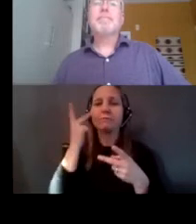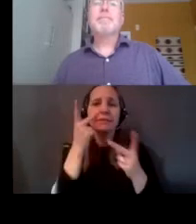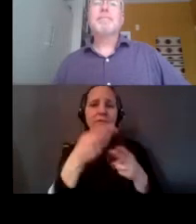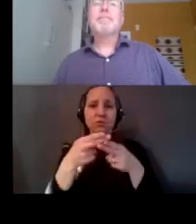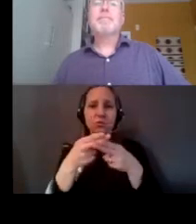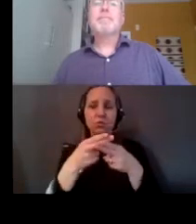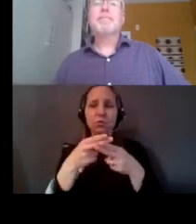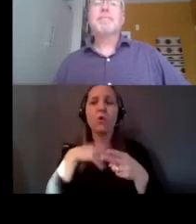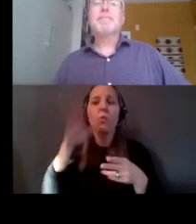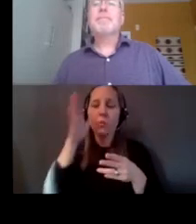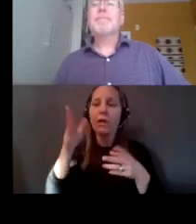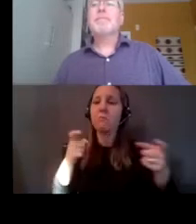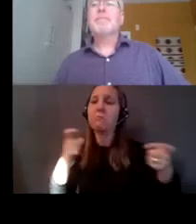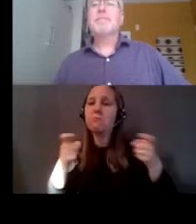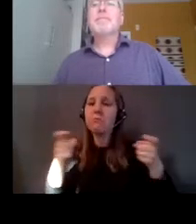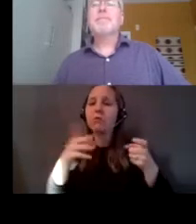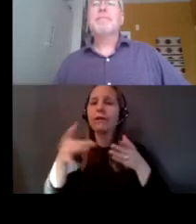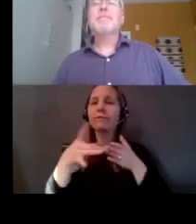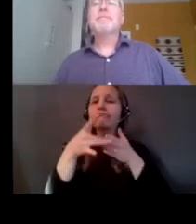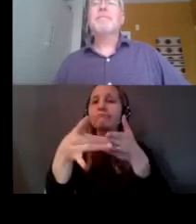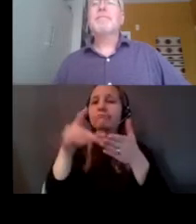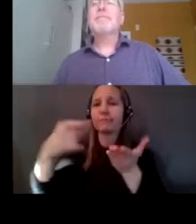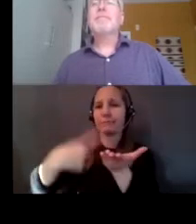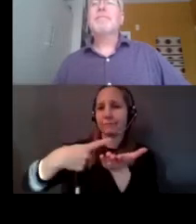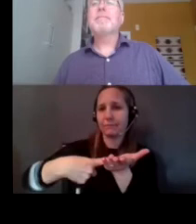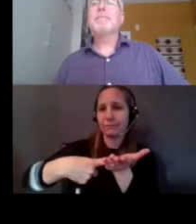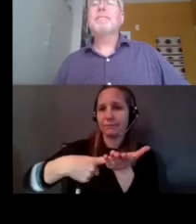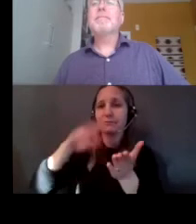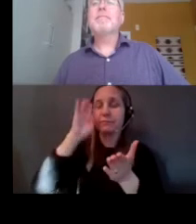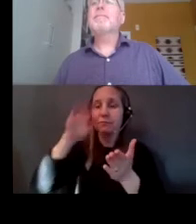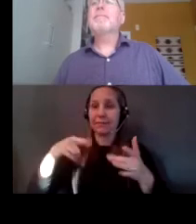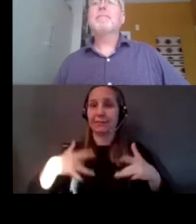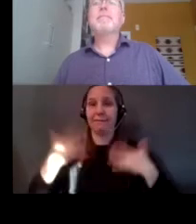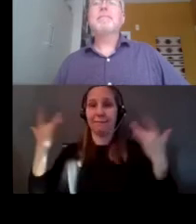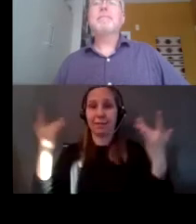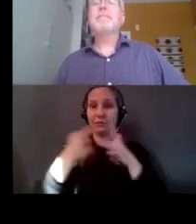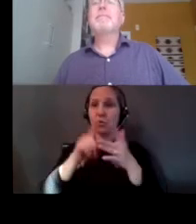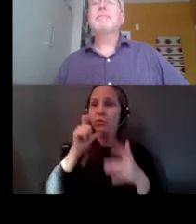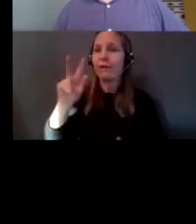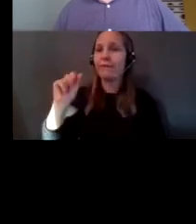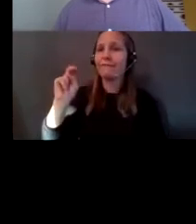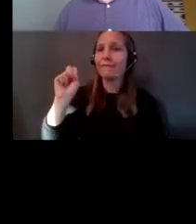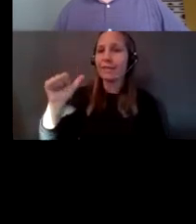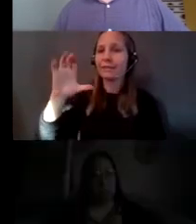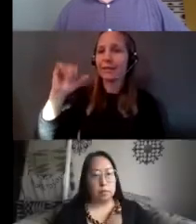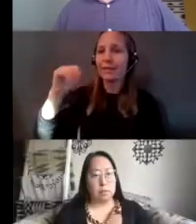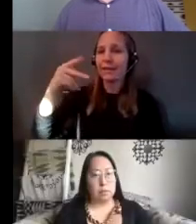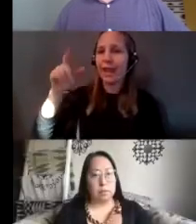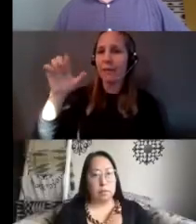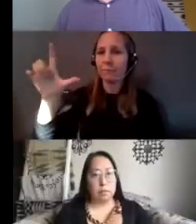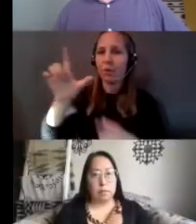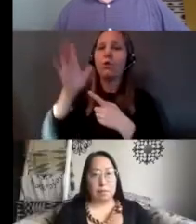guiding you through the conversation this morning. As we begin our event, Vanessa Campbell has kindly agreed to offer us a Humkaminam